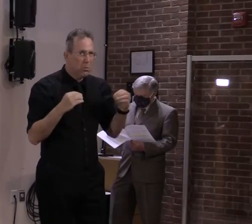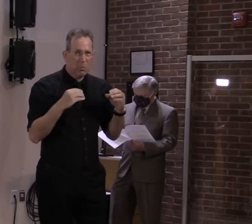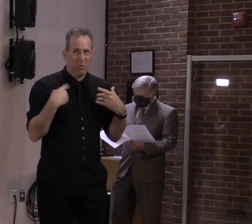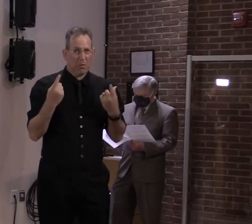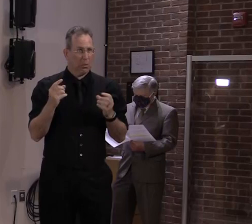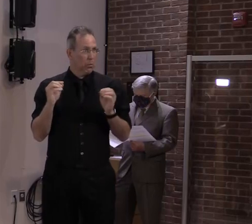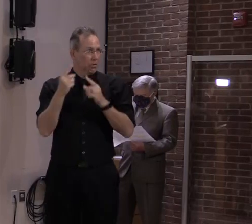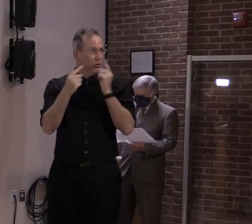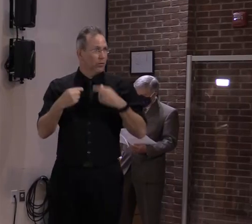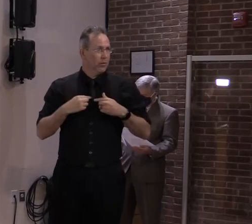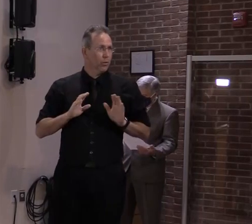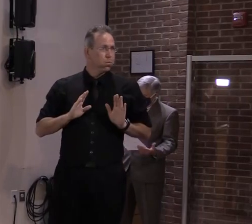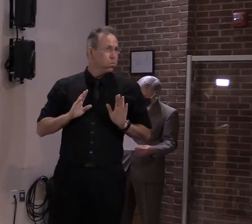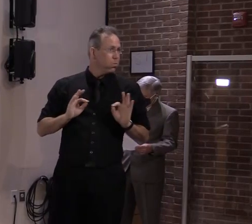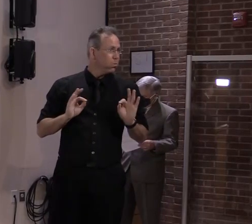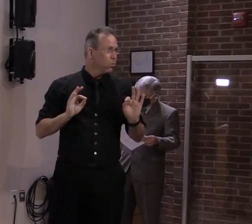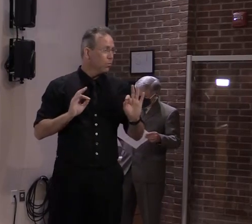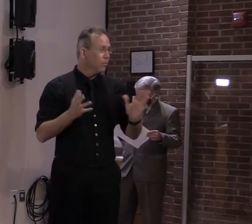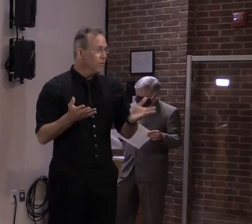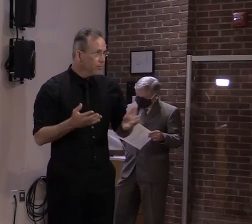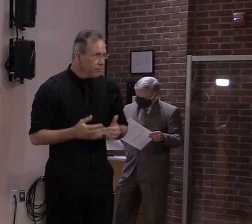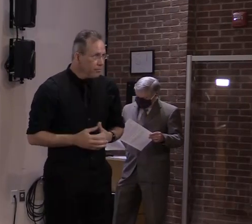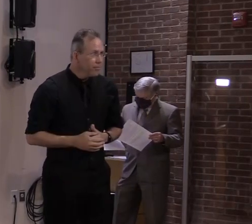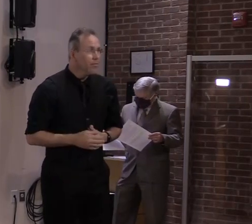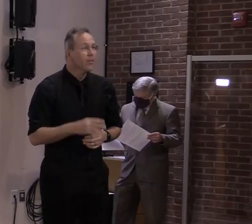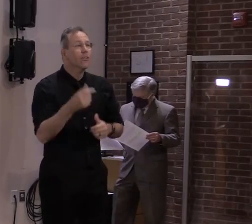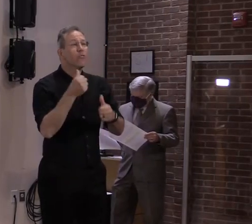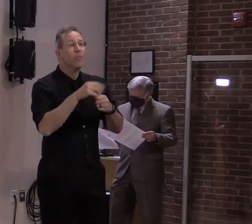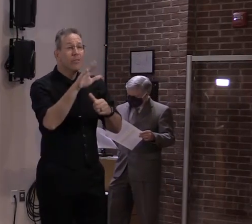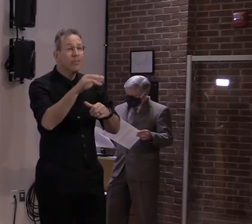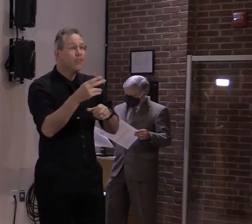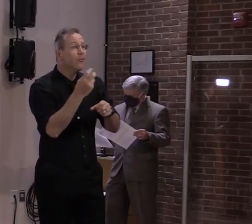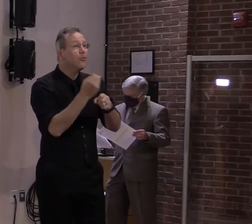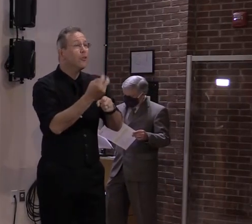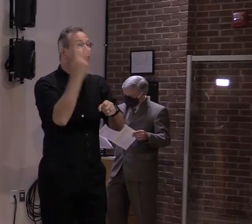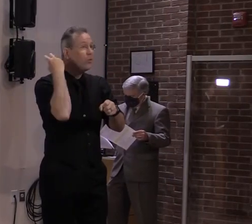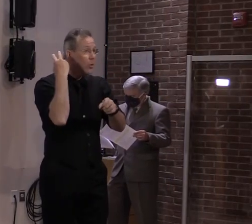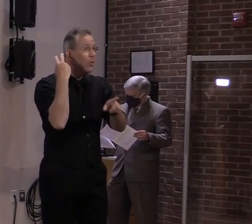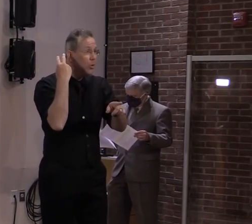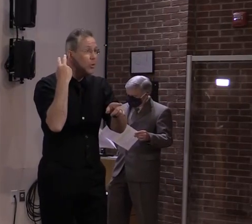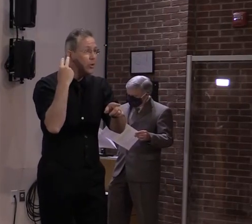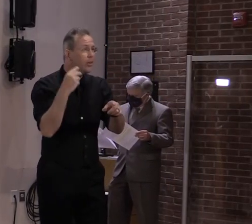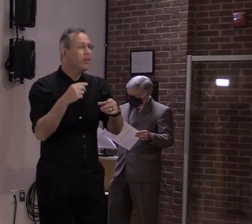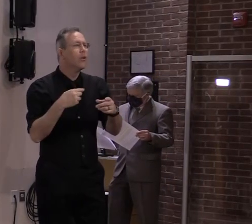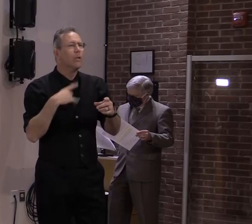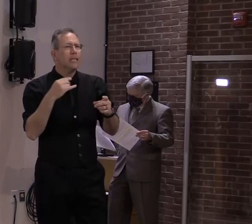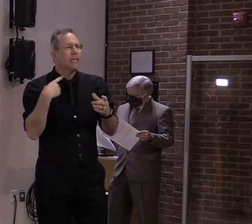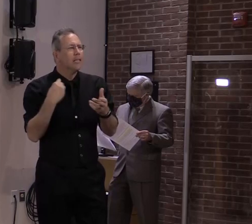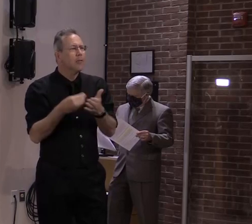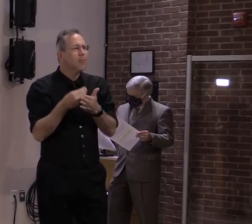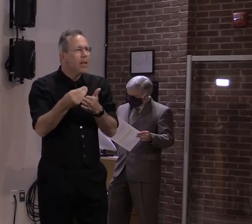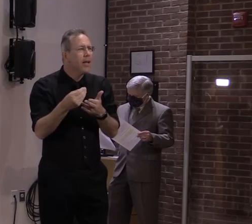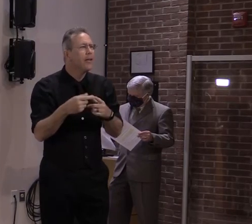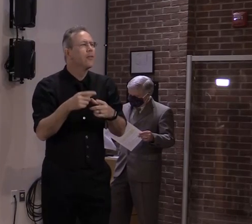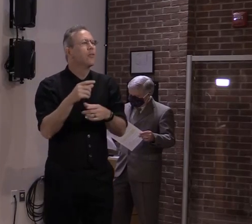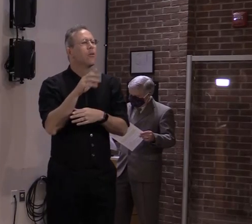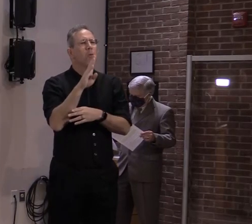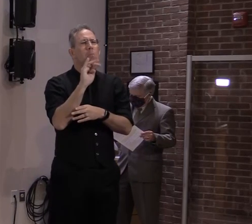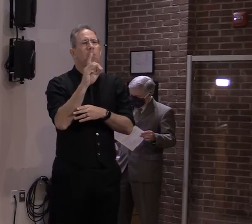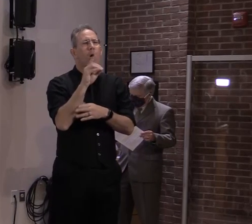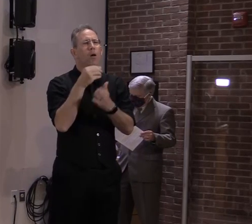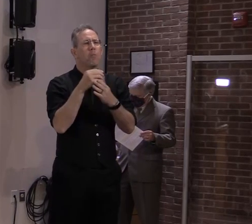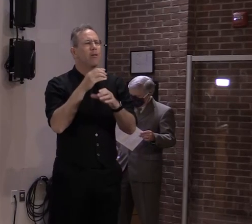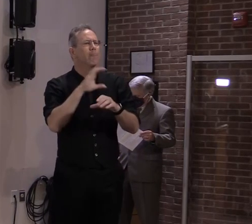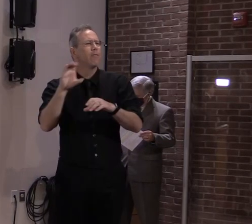2 years ago. We took out that bond. I presented that to the legislature. They went along with it, $37 million bond. It leveraged